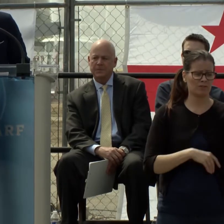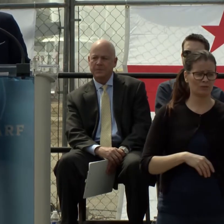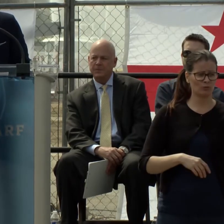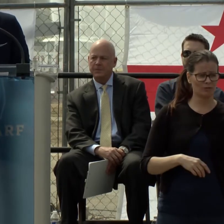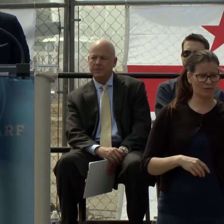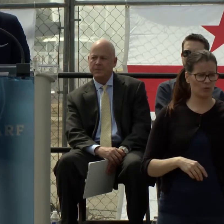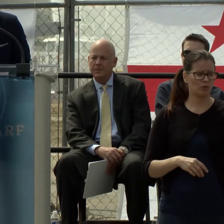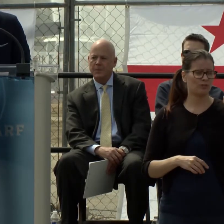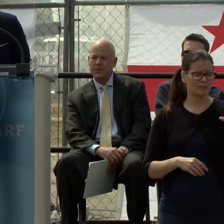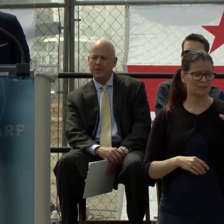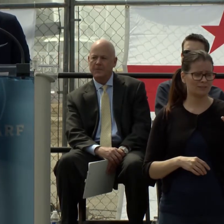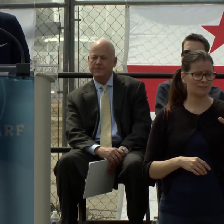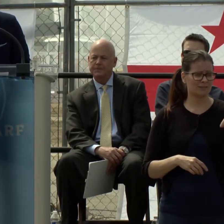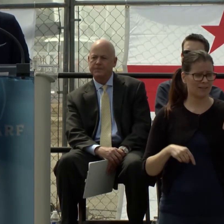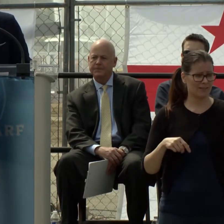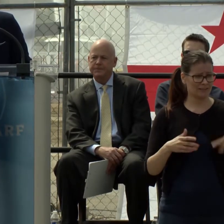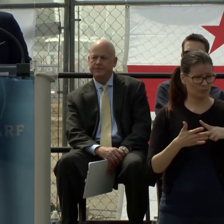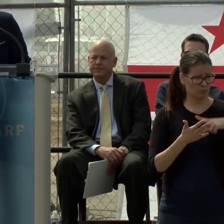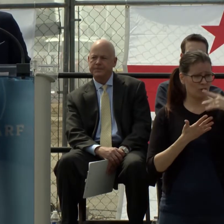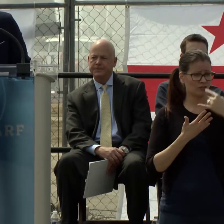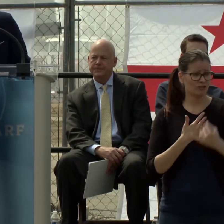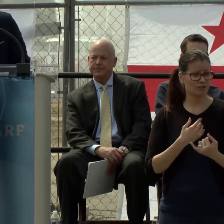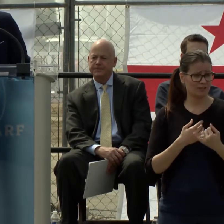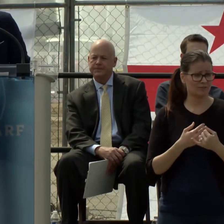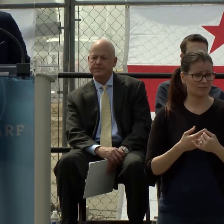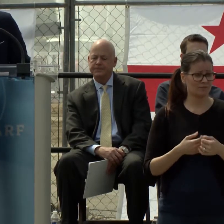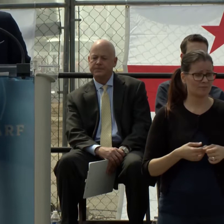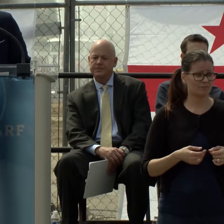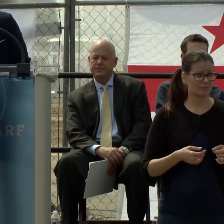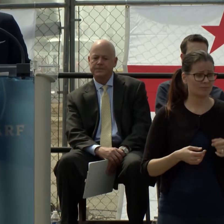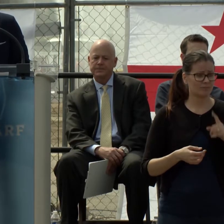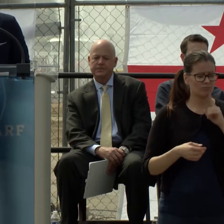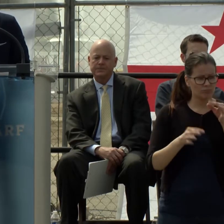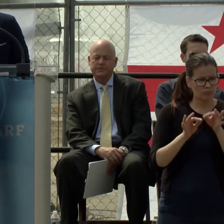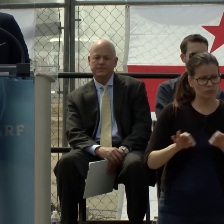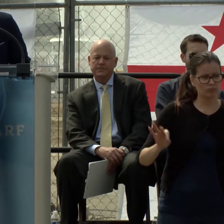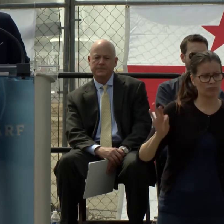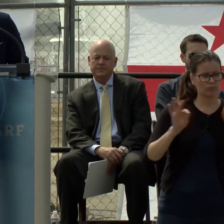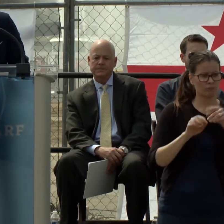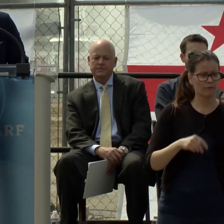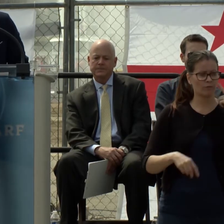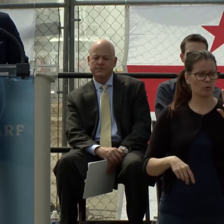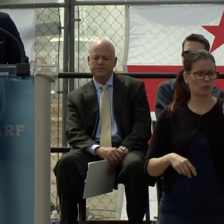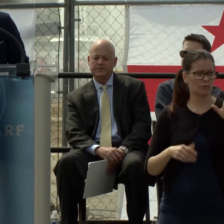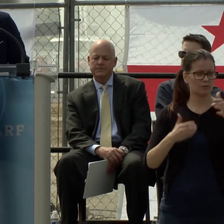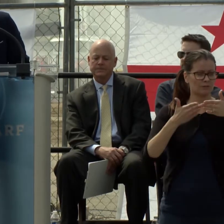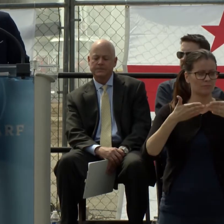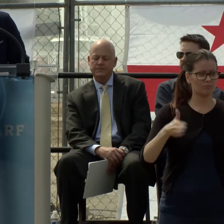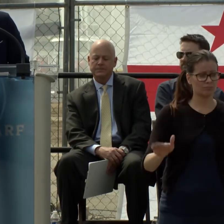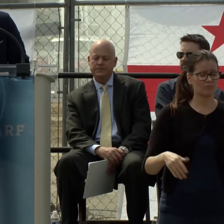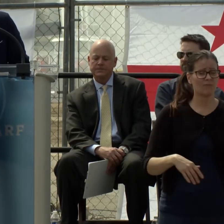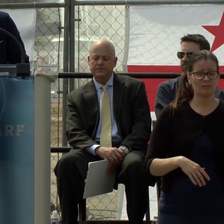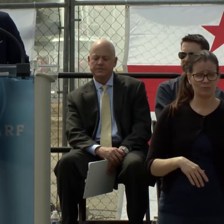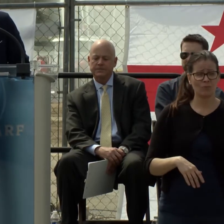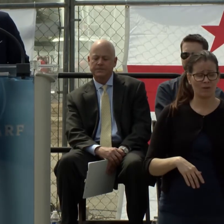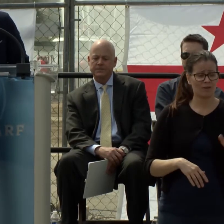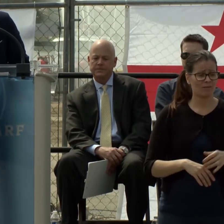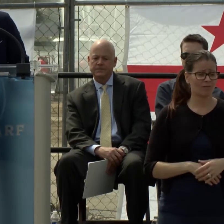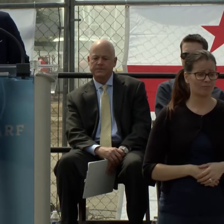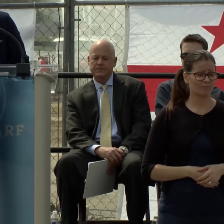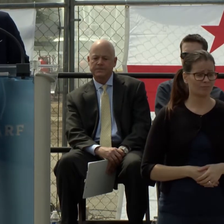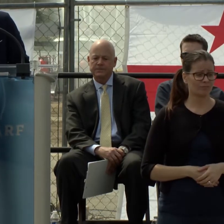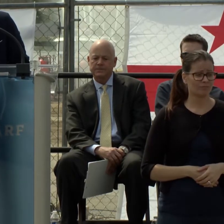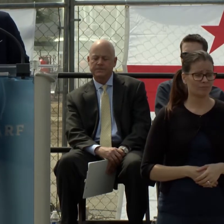neighborhood thought the Wharf Project in particular was. And so I'm very happy 21 years later to be able to be here to celebrate